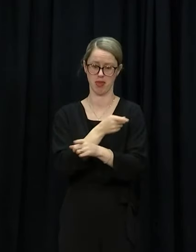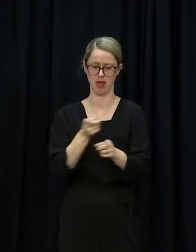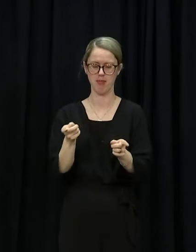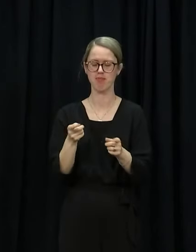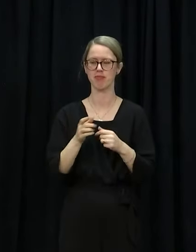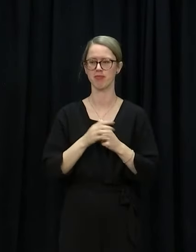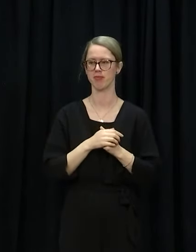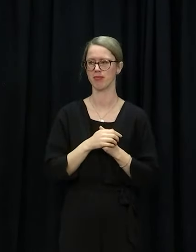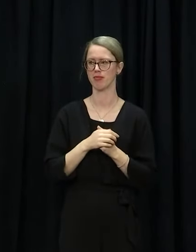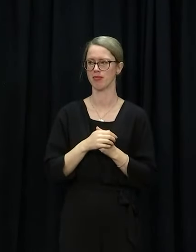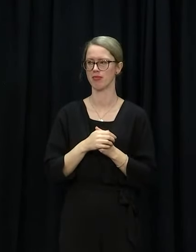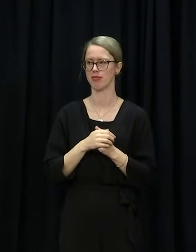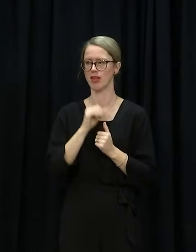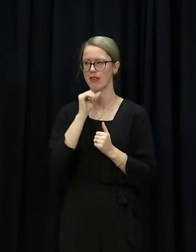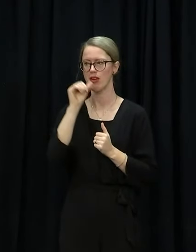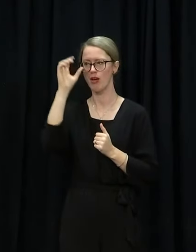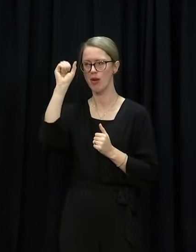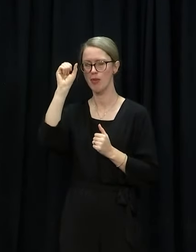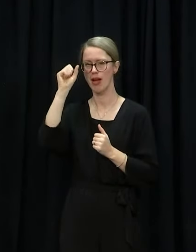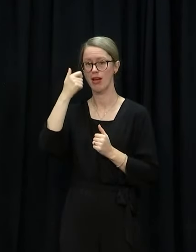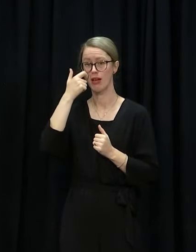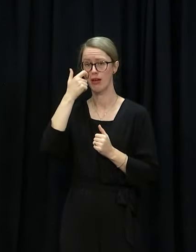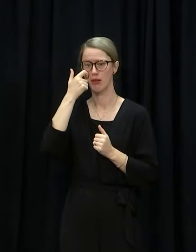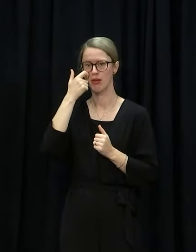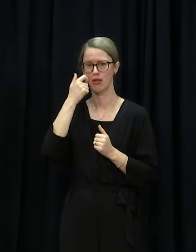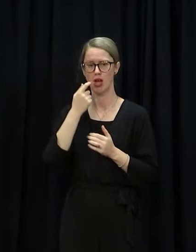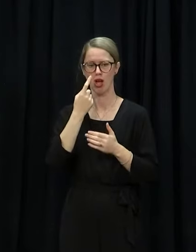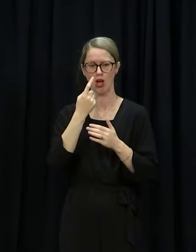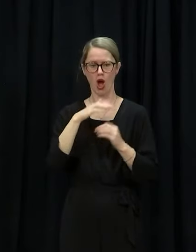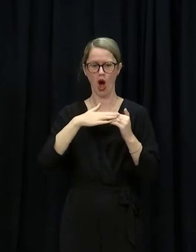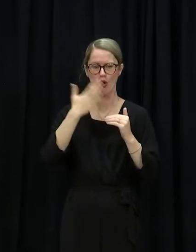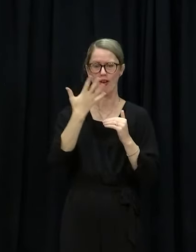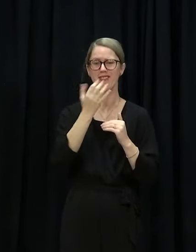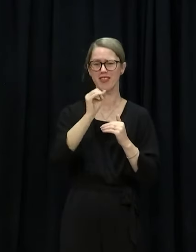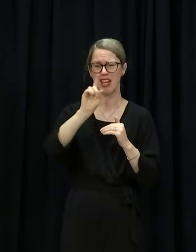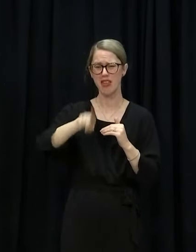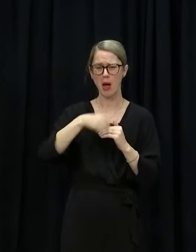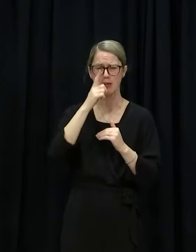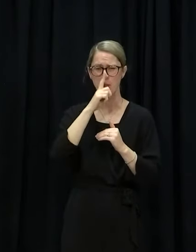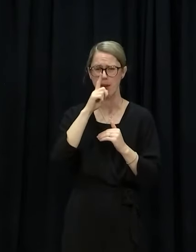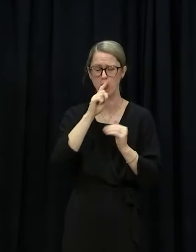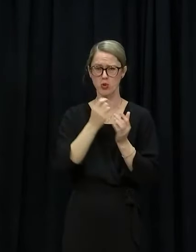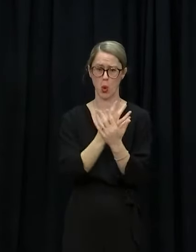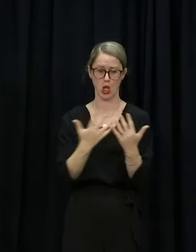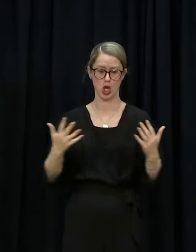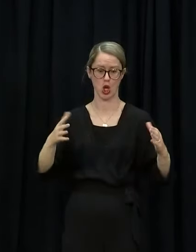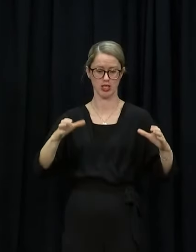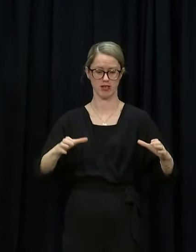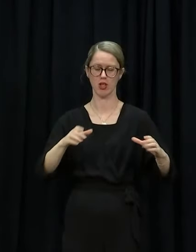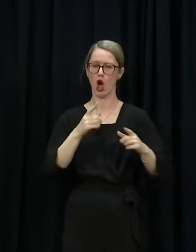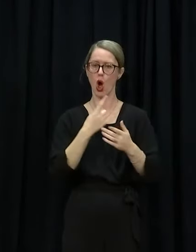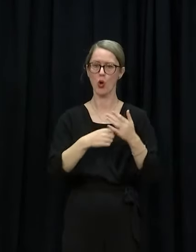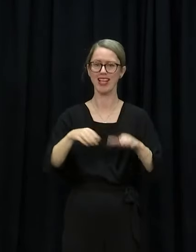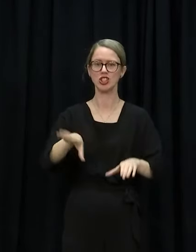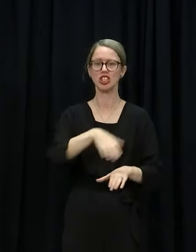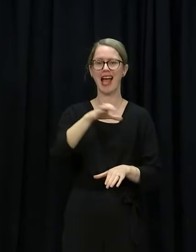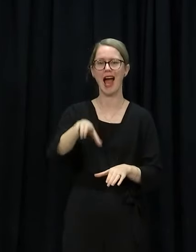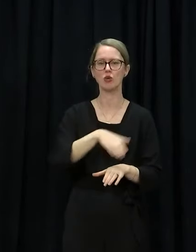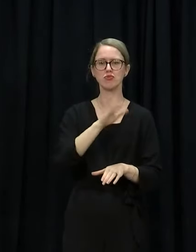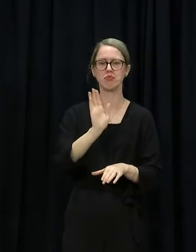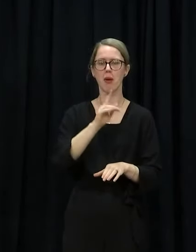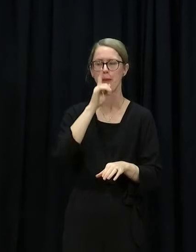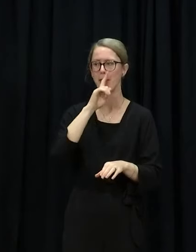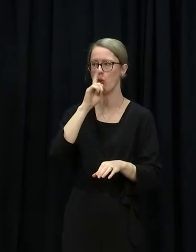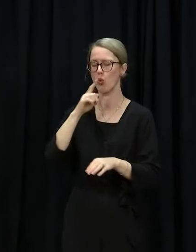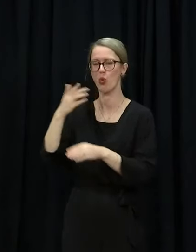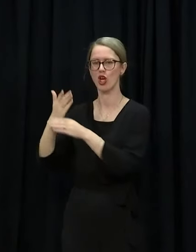workforce. That, if I recall correctly, is over 50,000 people. So it's not a small workforce, because it's not just checkout staff, it's all those in the supply